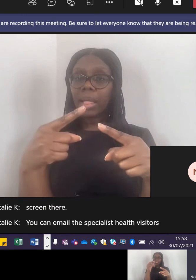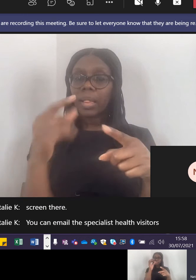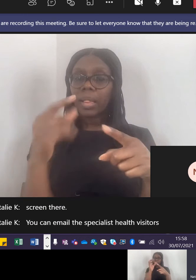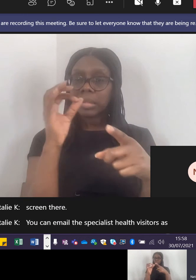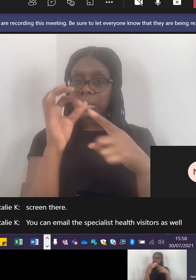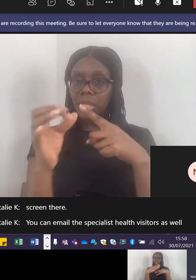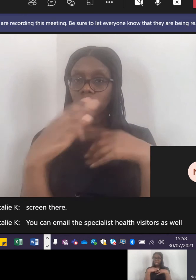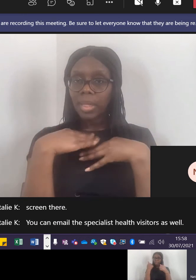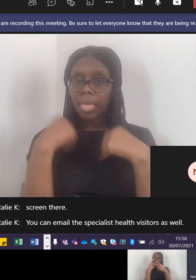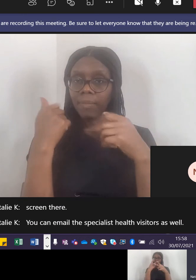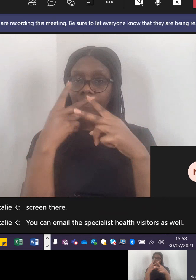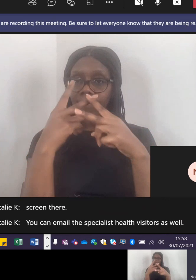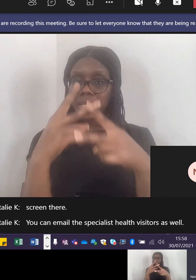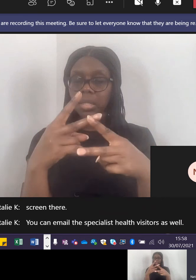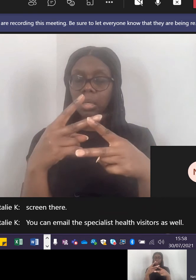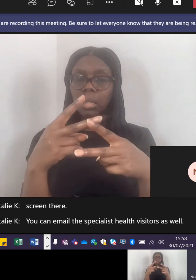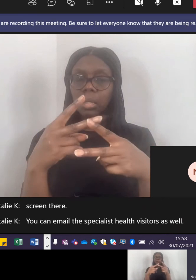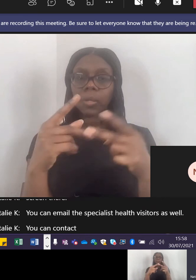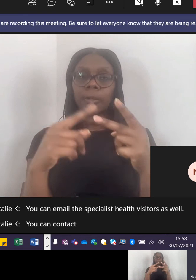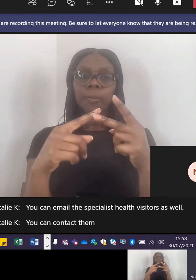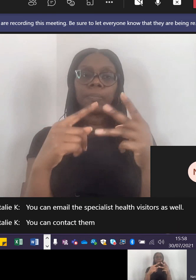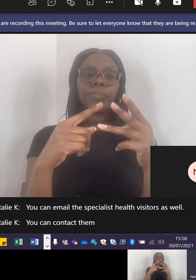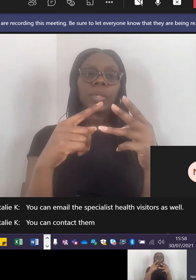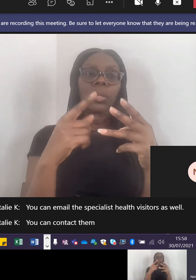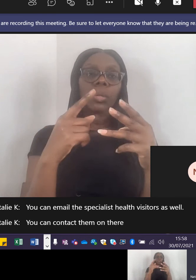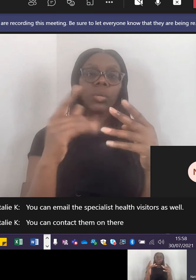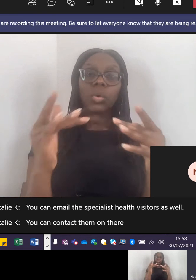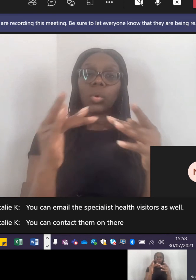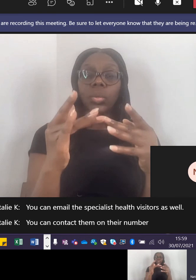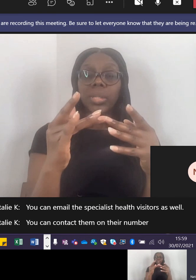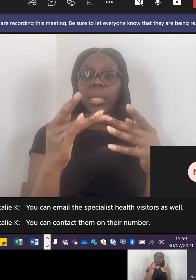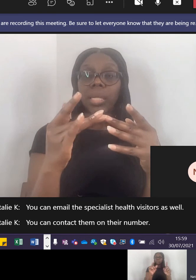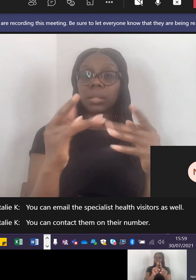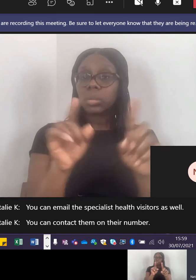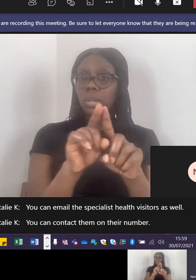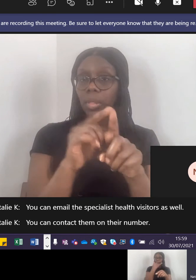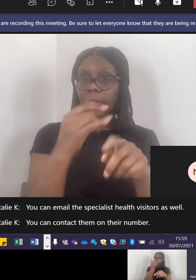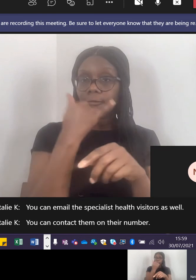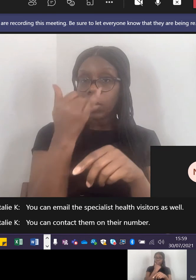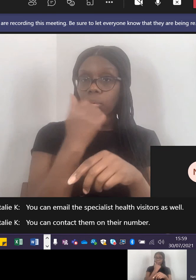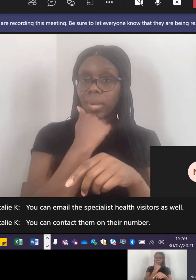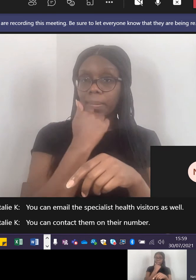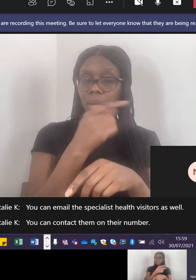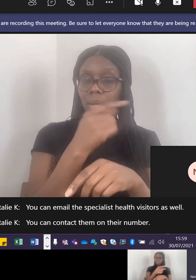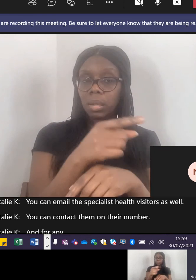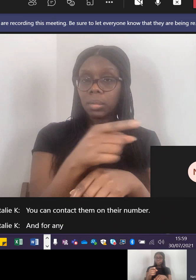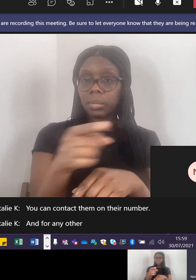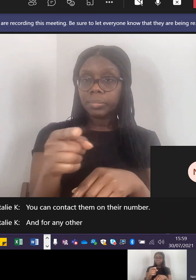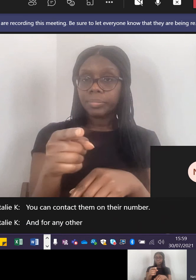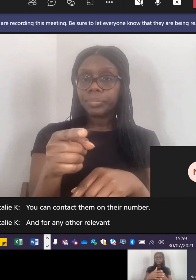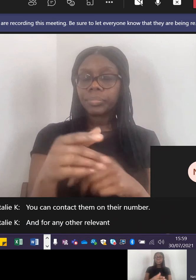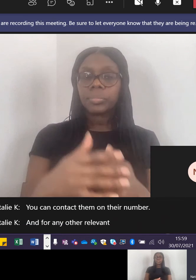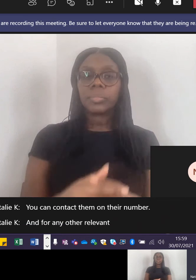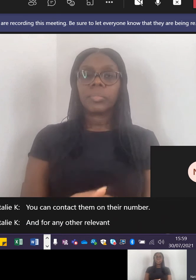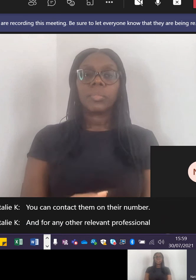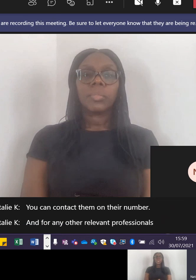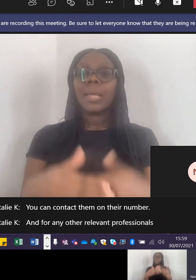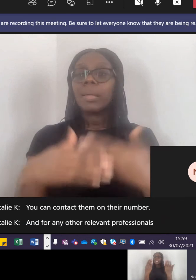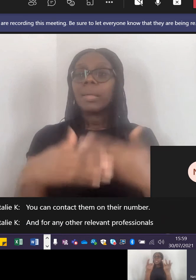well. You can contact them on their number. And for any other relevant